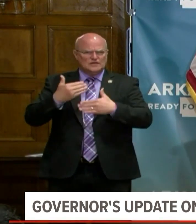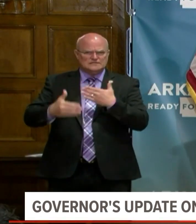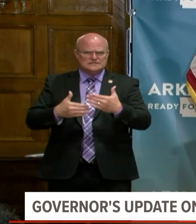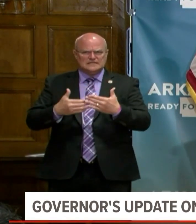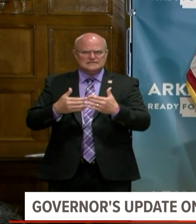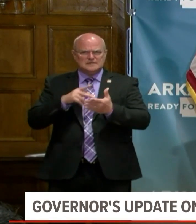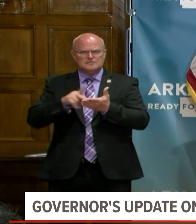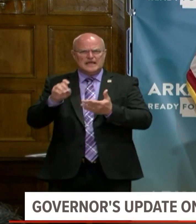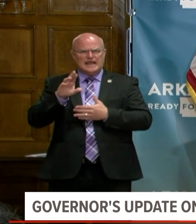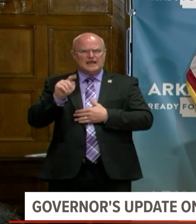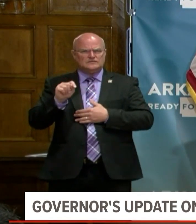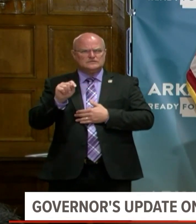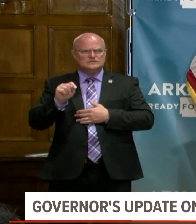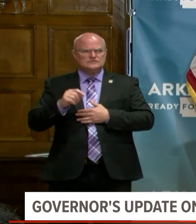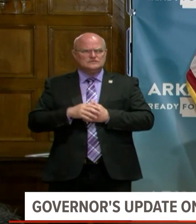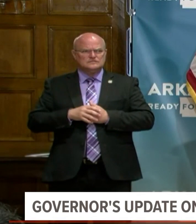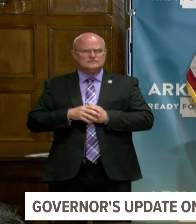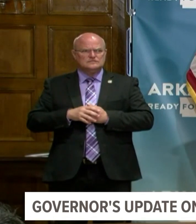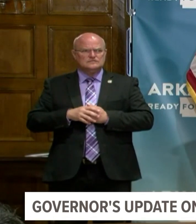paid out?